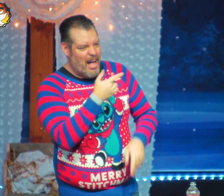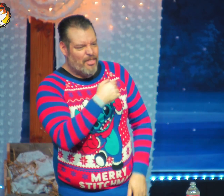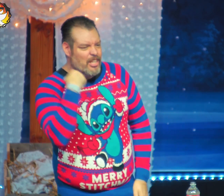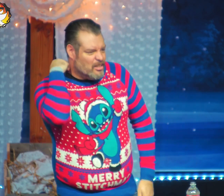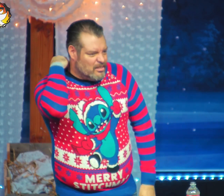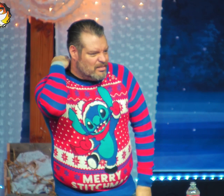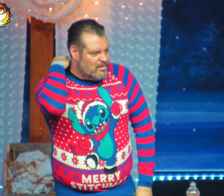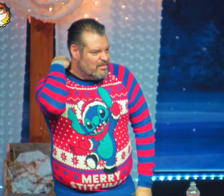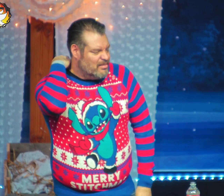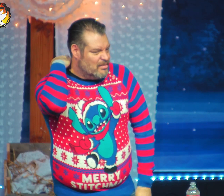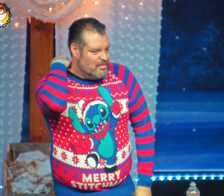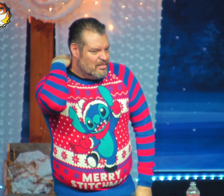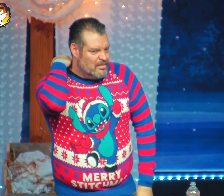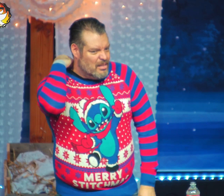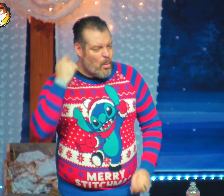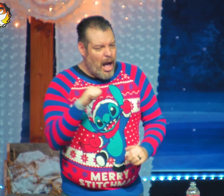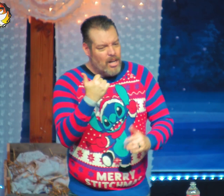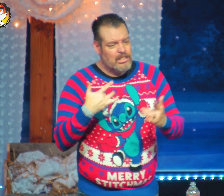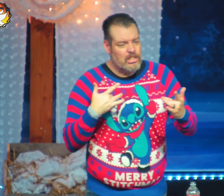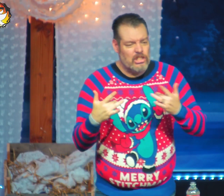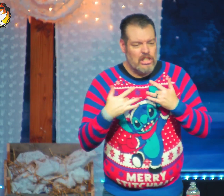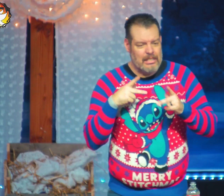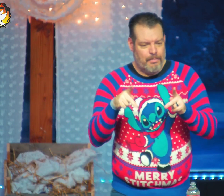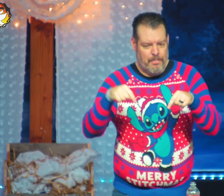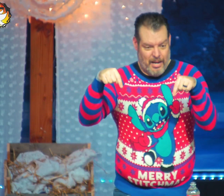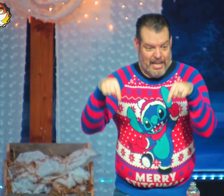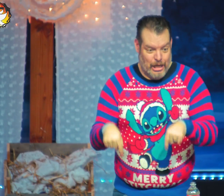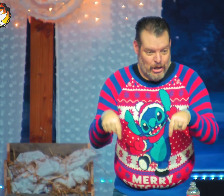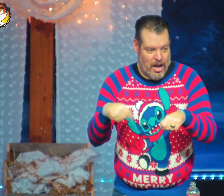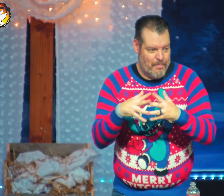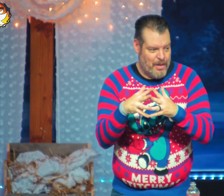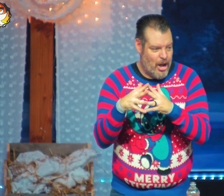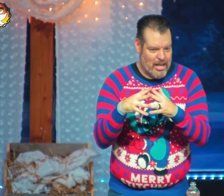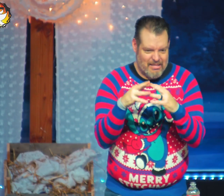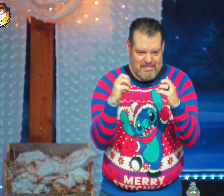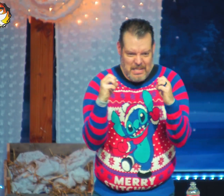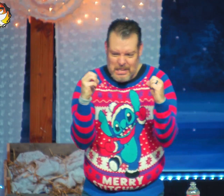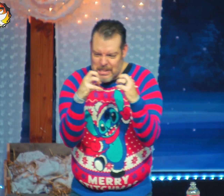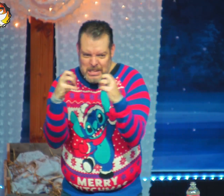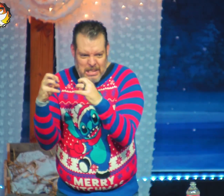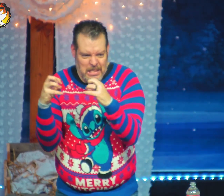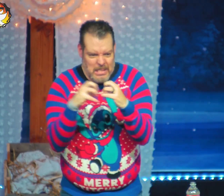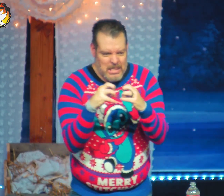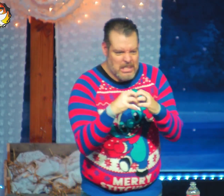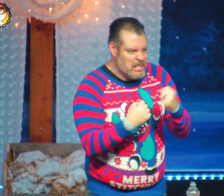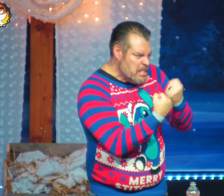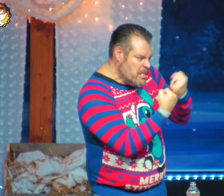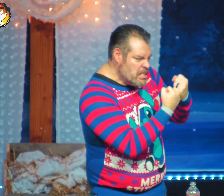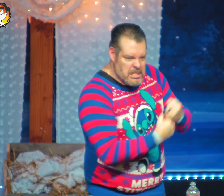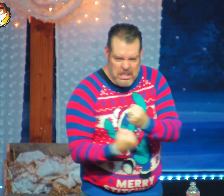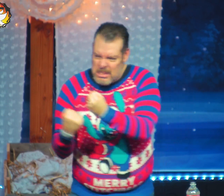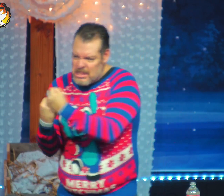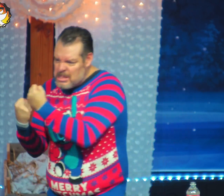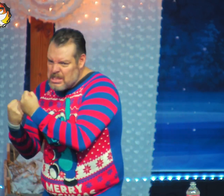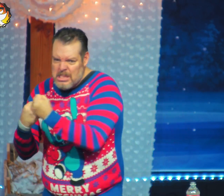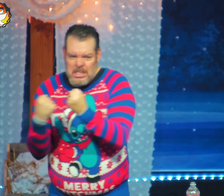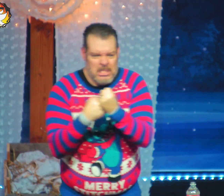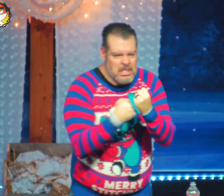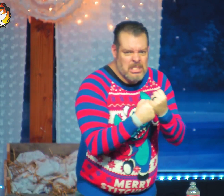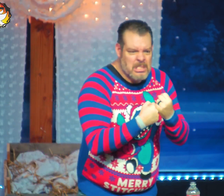The war in Israel right now, it's a little concerning. But I know that it's a promise